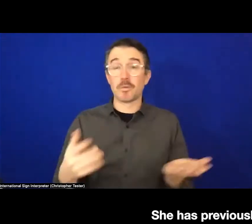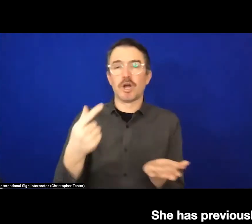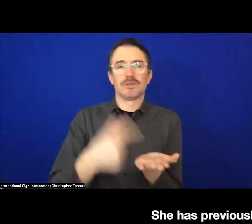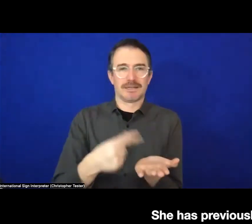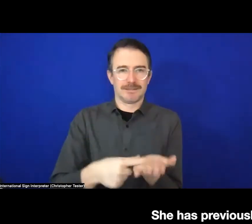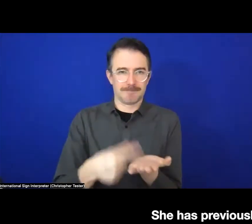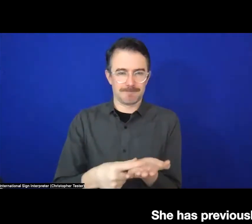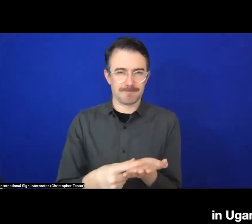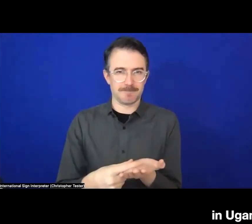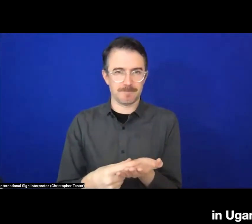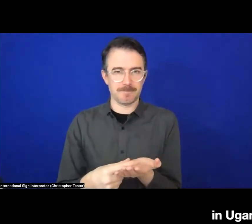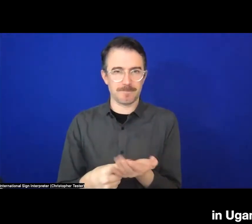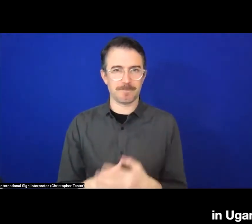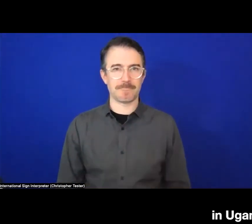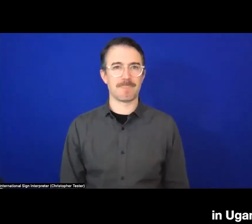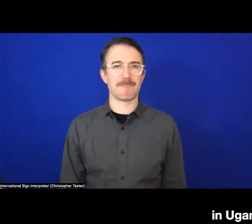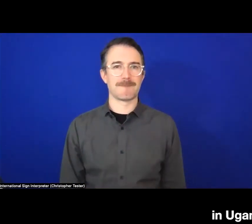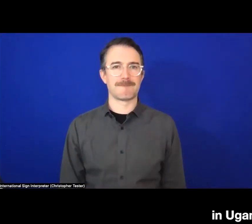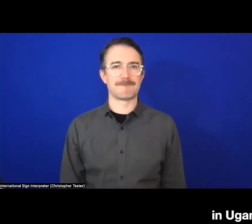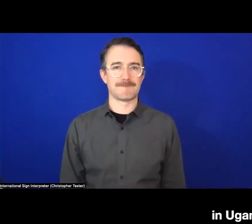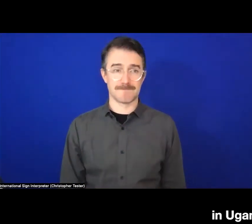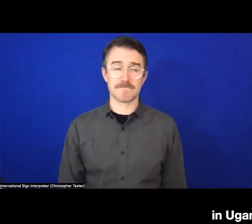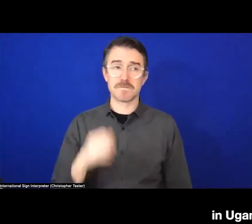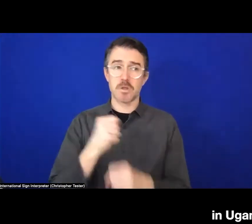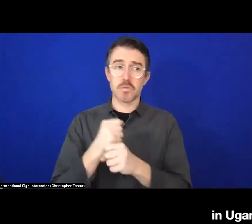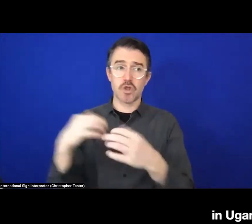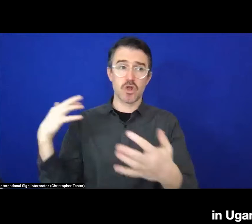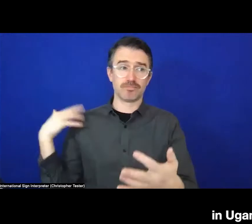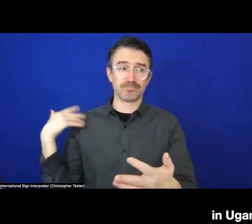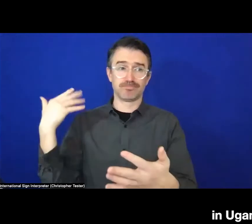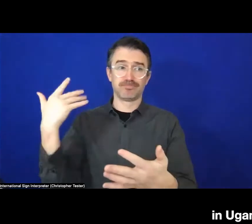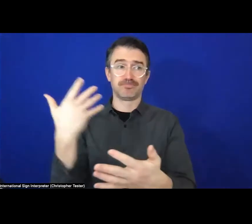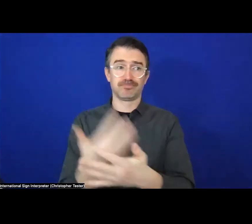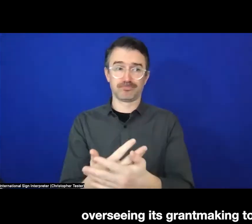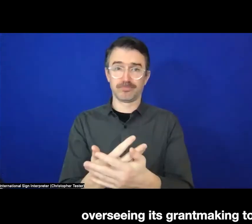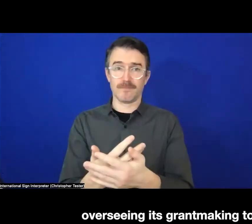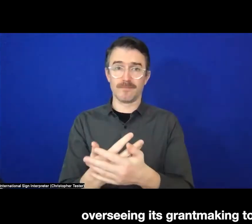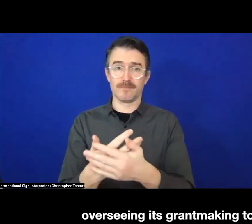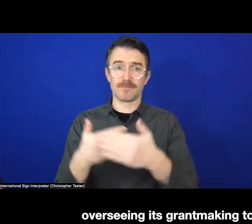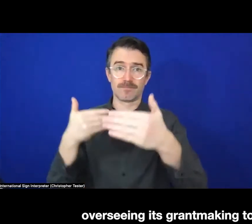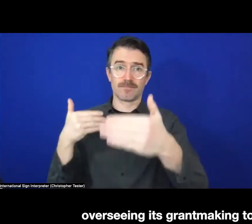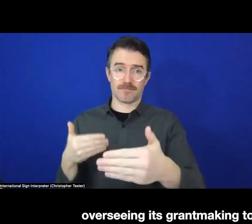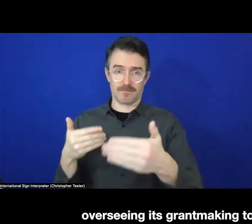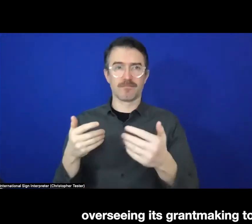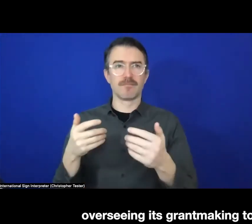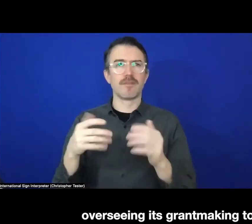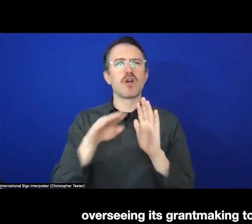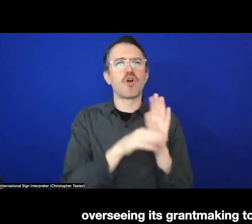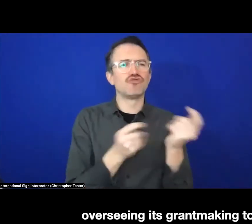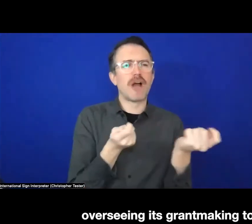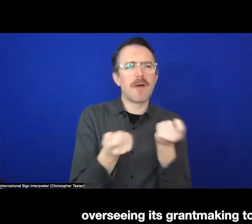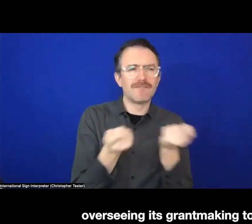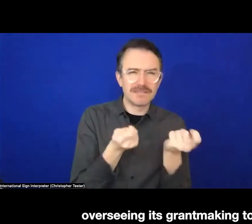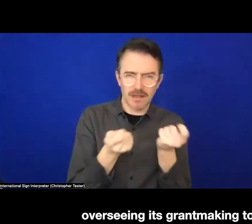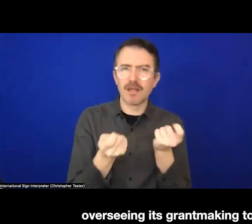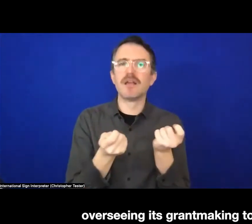worked as the Program Officer for Disability Rights Fund in Uganda, responsible for overseeing its grant making to organizations of persons with disabilities, a position